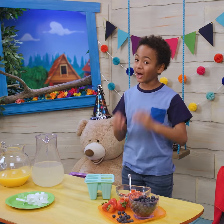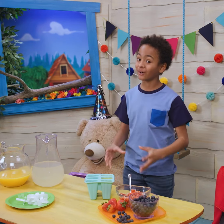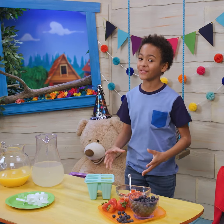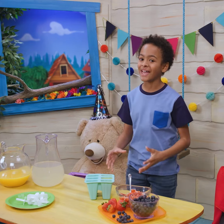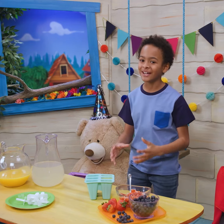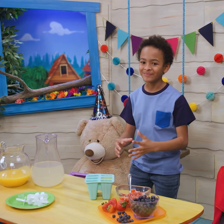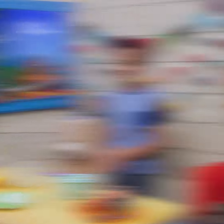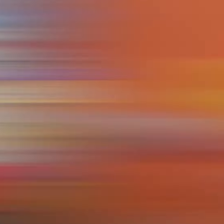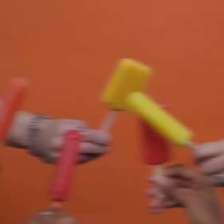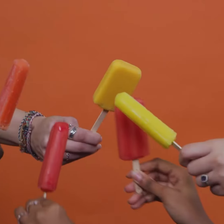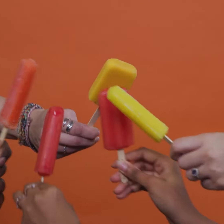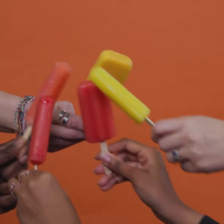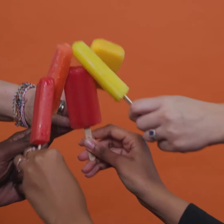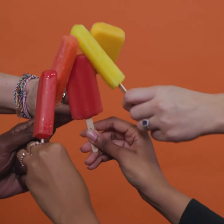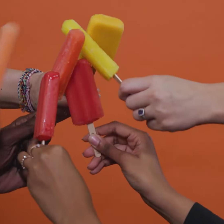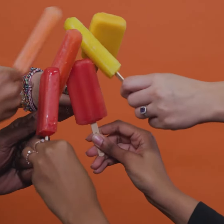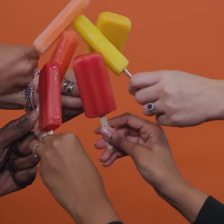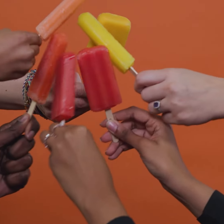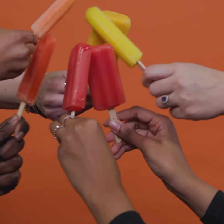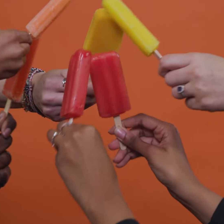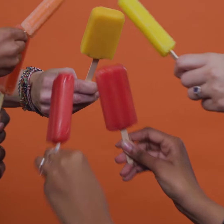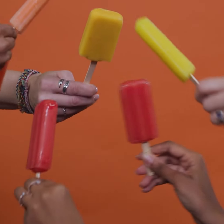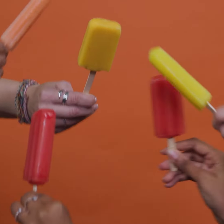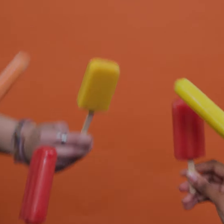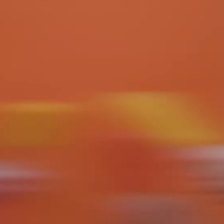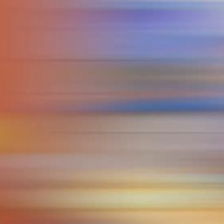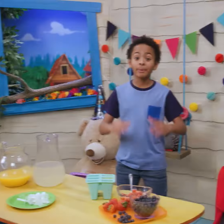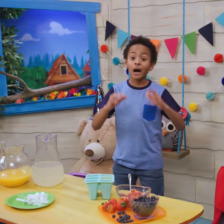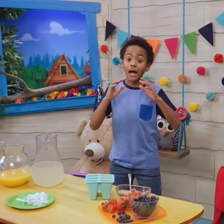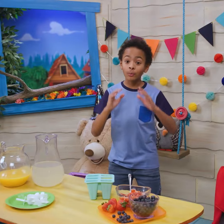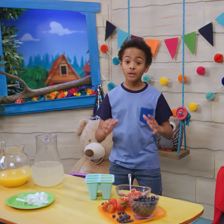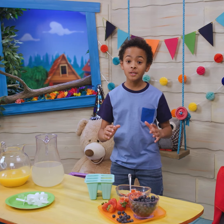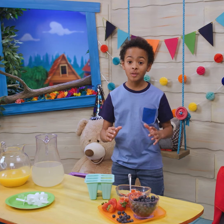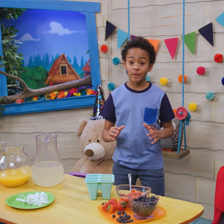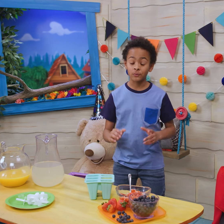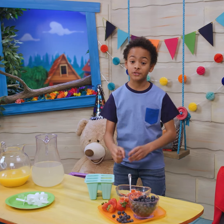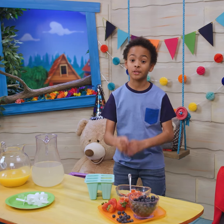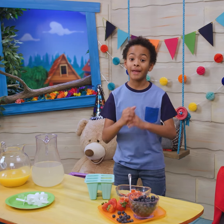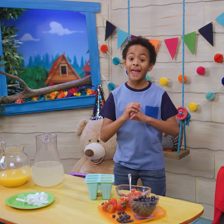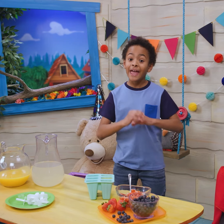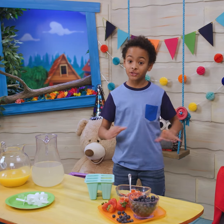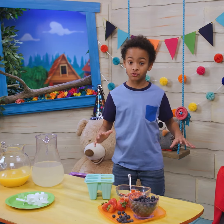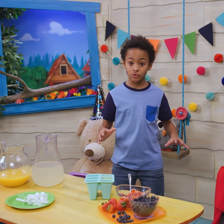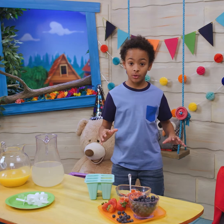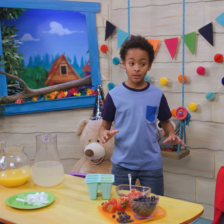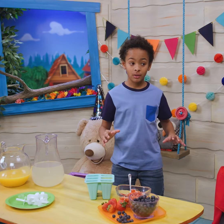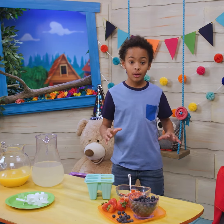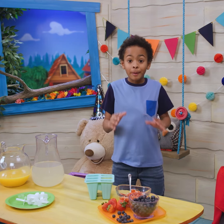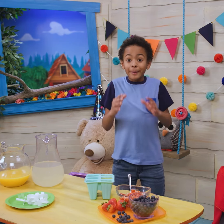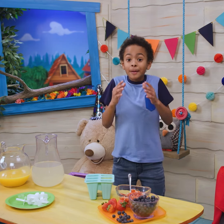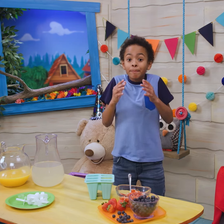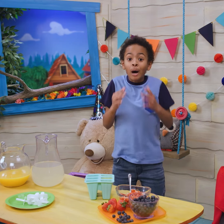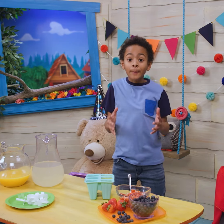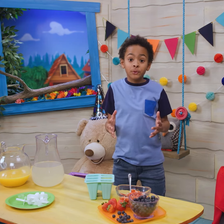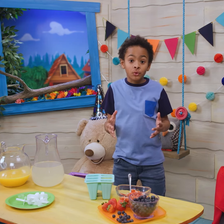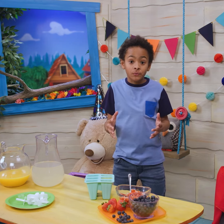love them popsicles but I I wanted to bring my friends some extra Joy by making popsicles